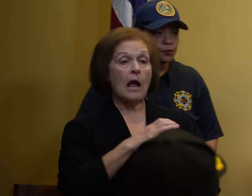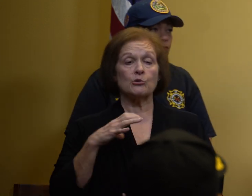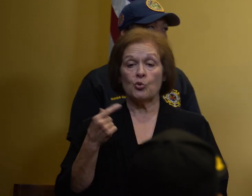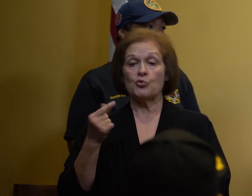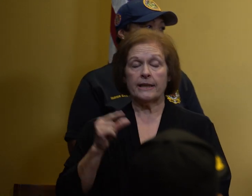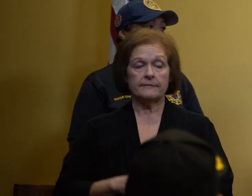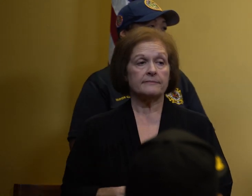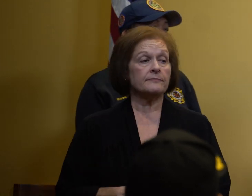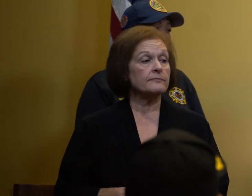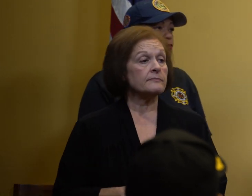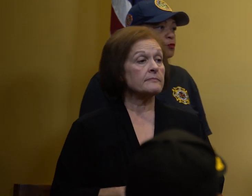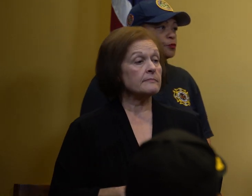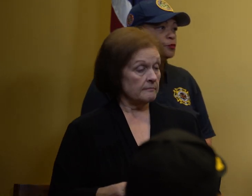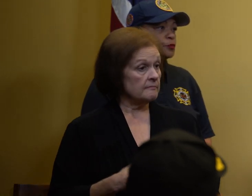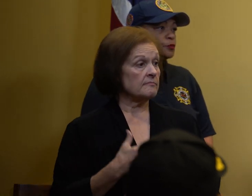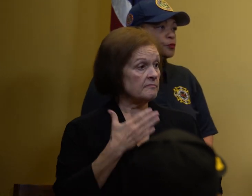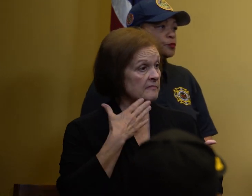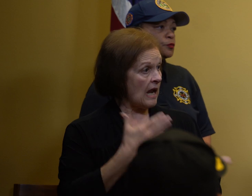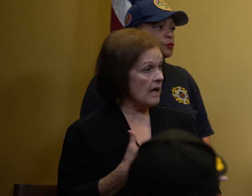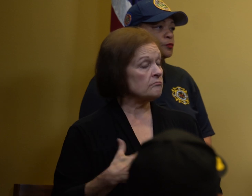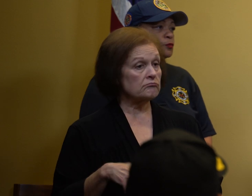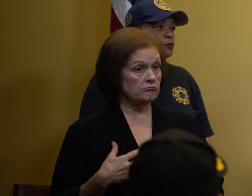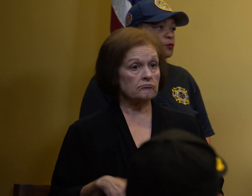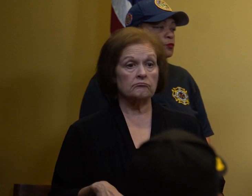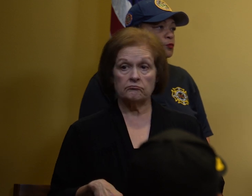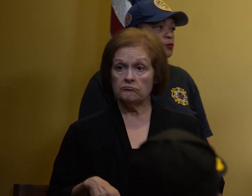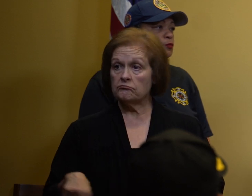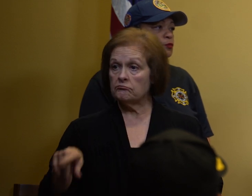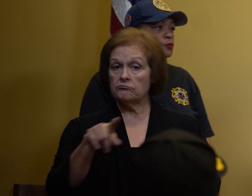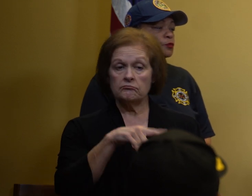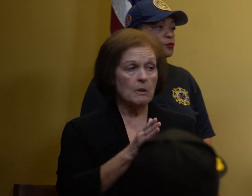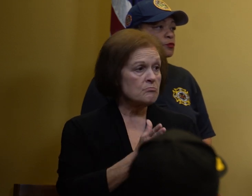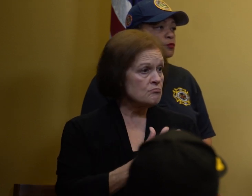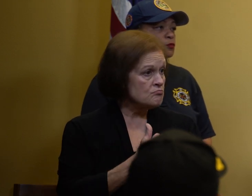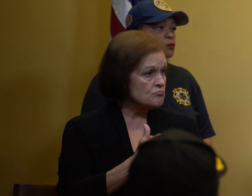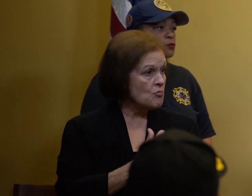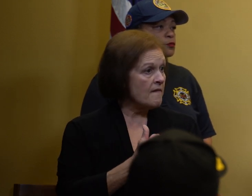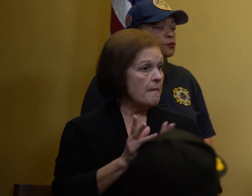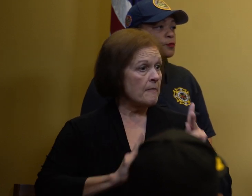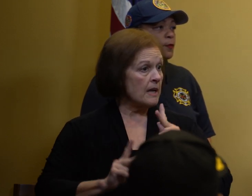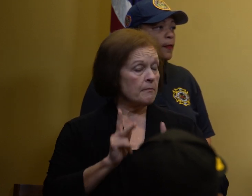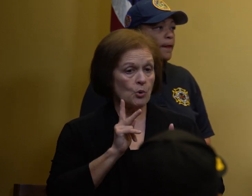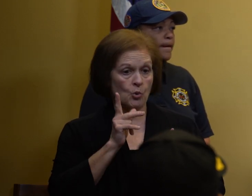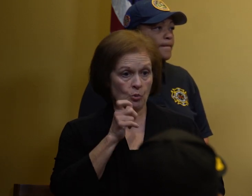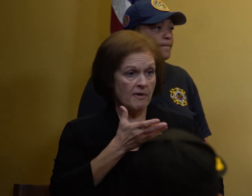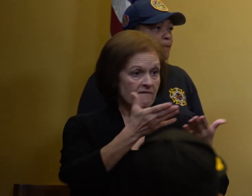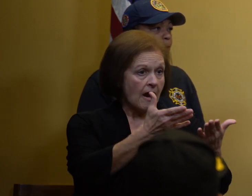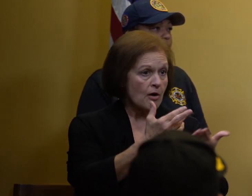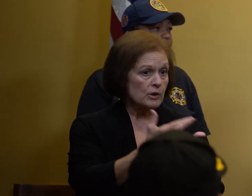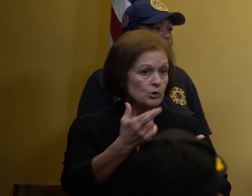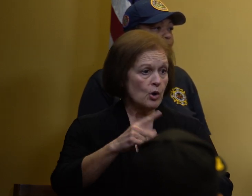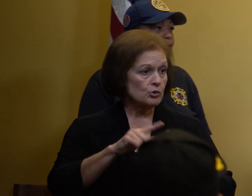I appreciate the fact that in this room there is gathered such a group of very motivated citizens who are providing resources to our